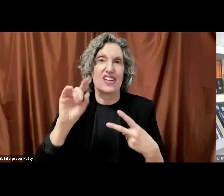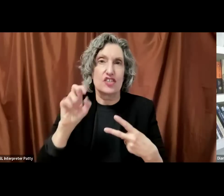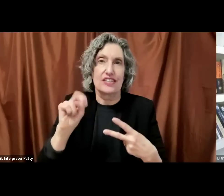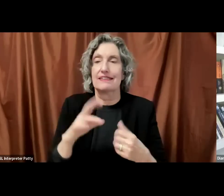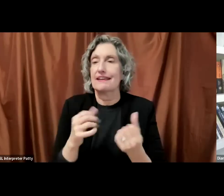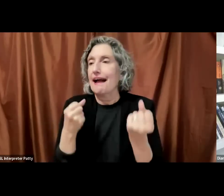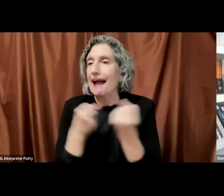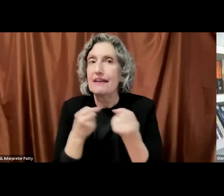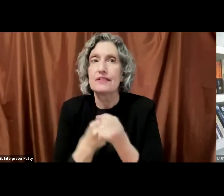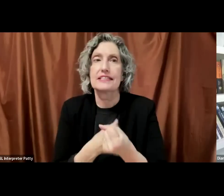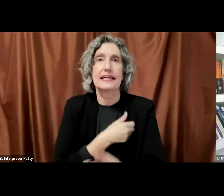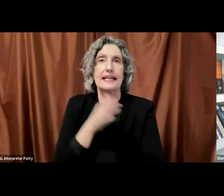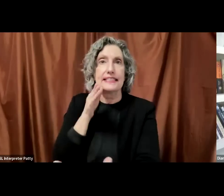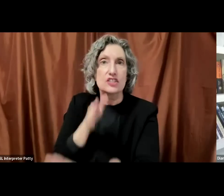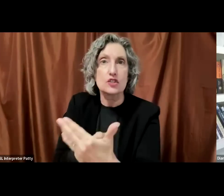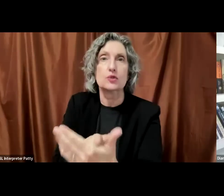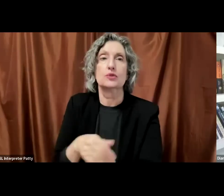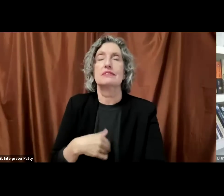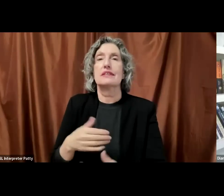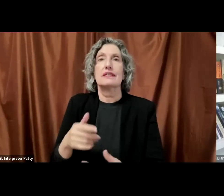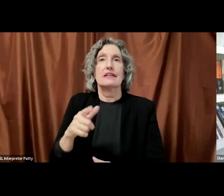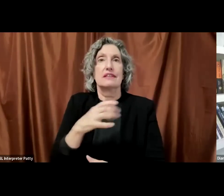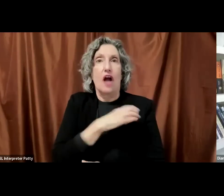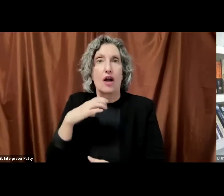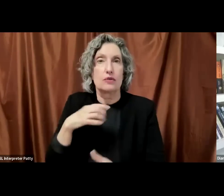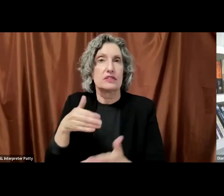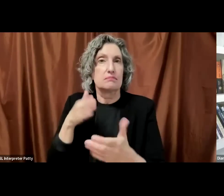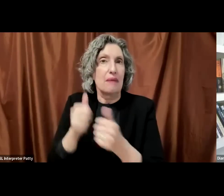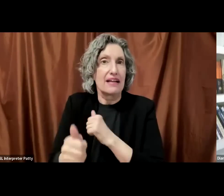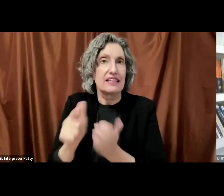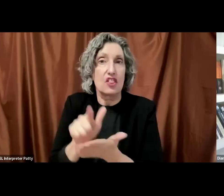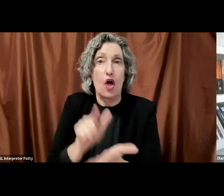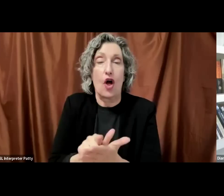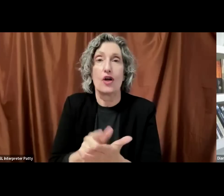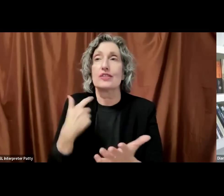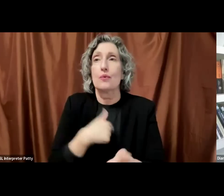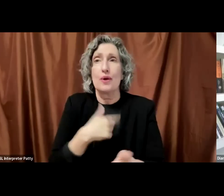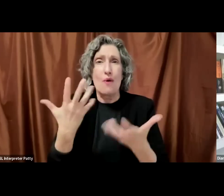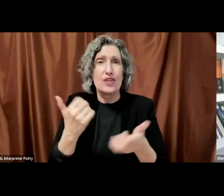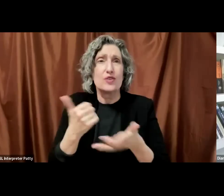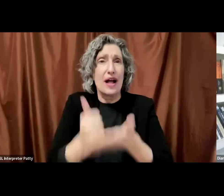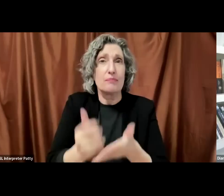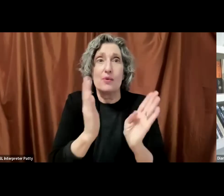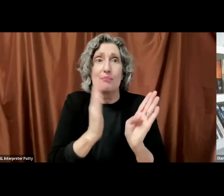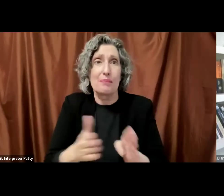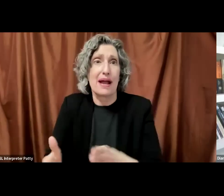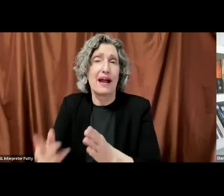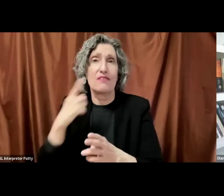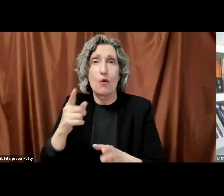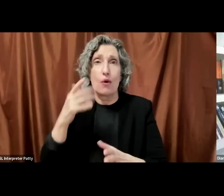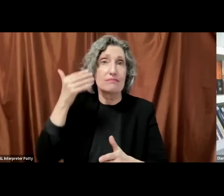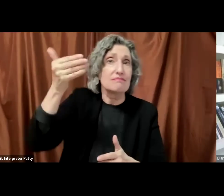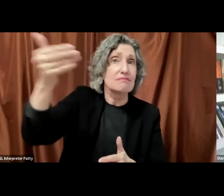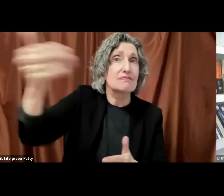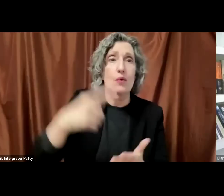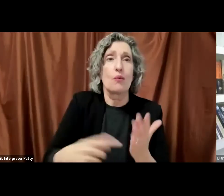Advocacy, litigation, legislation, broad communications, preparation for what's to come for individual nonprofits